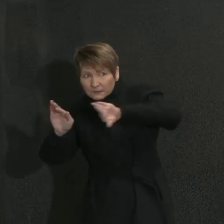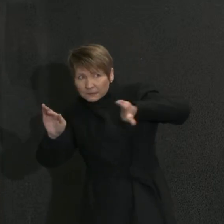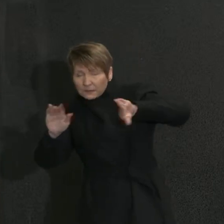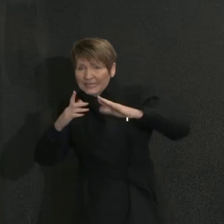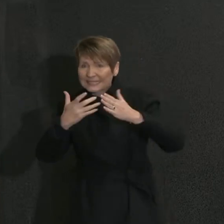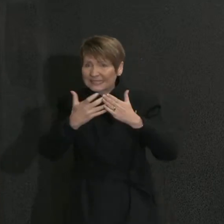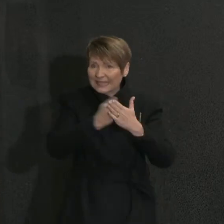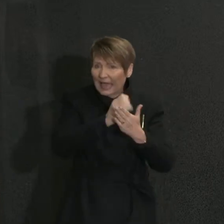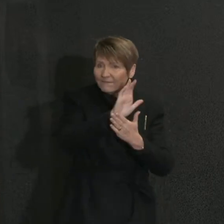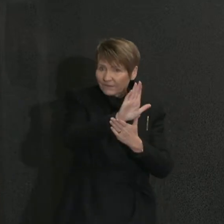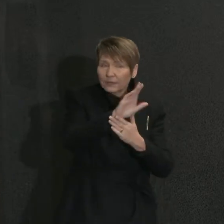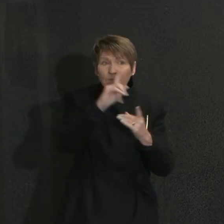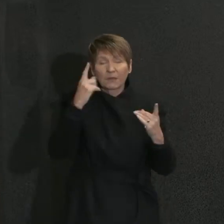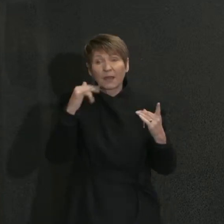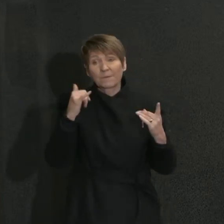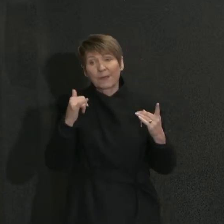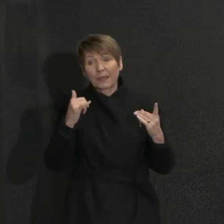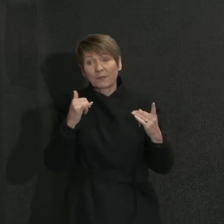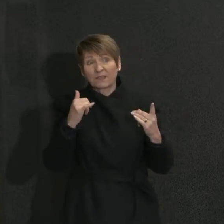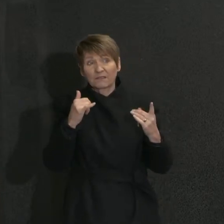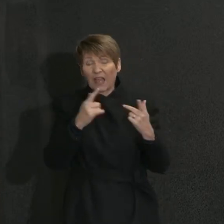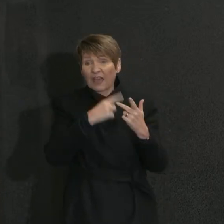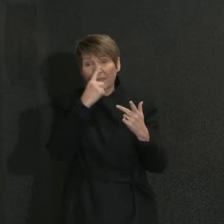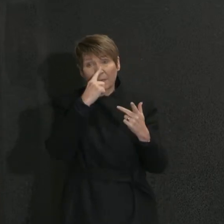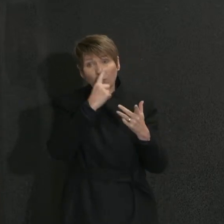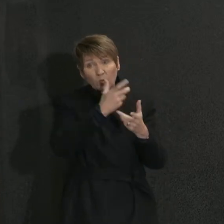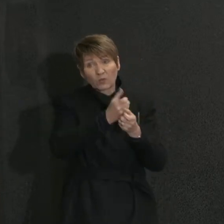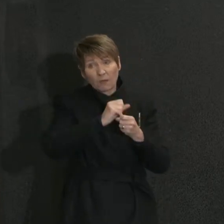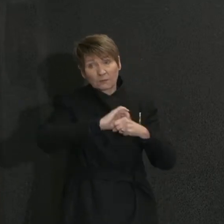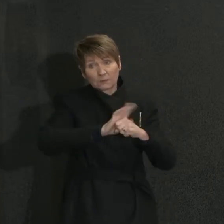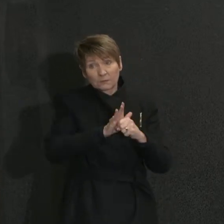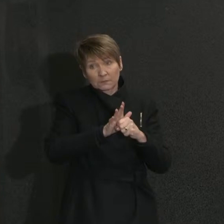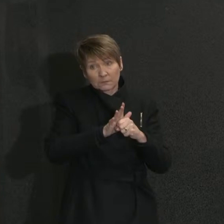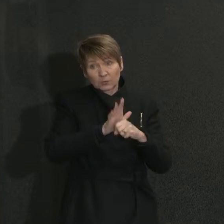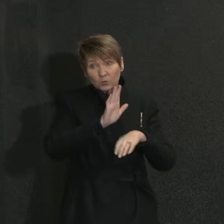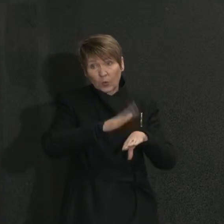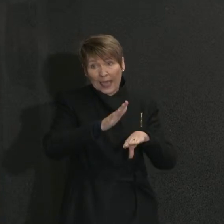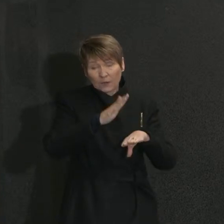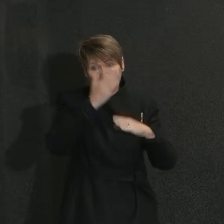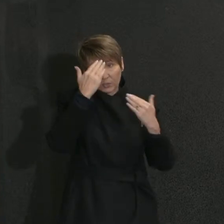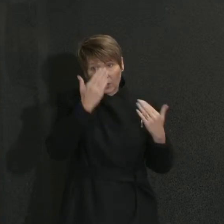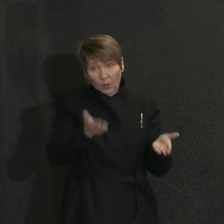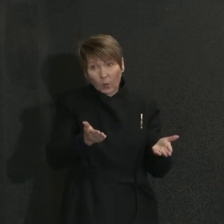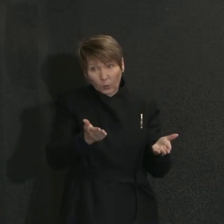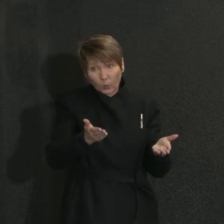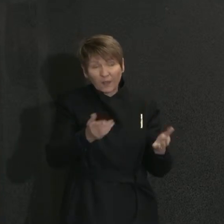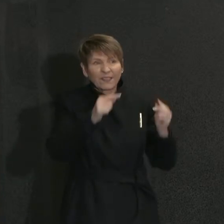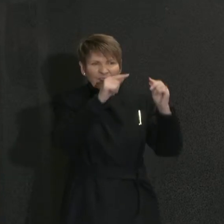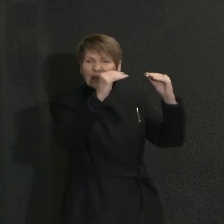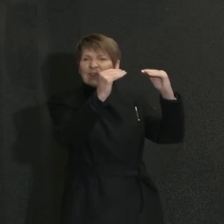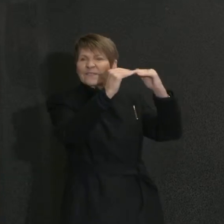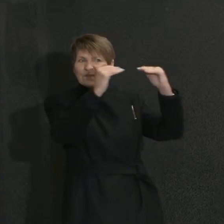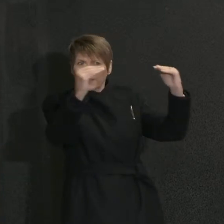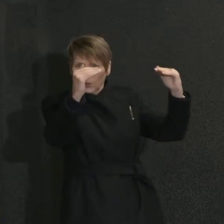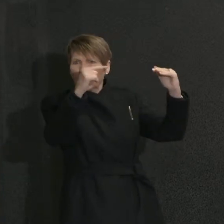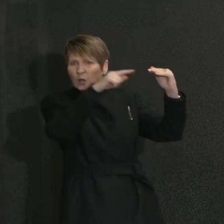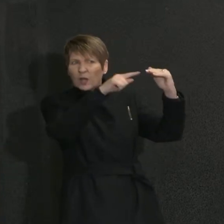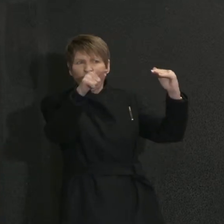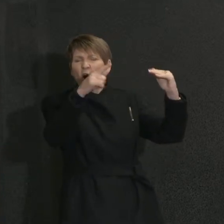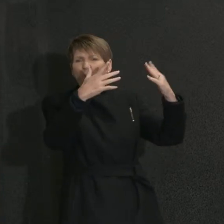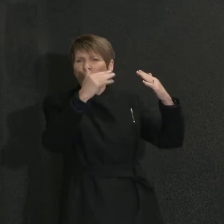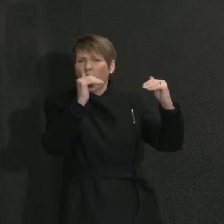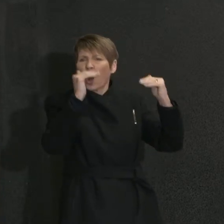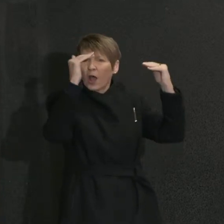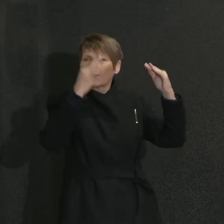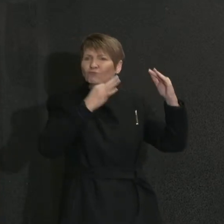family. They're Tier 1. The rest of the place is Tier 2. That status can change, though, based on